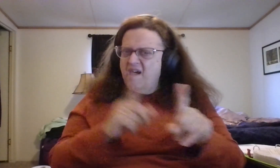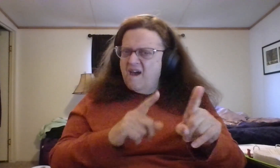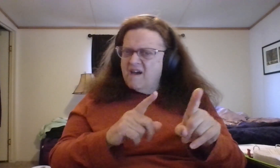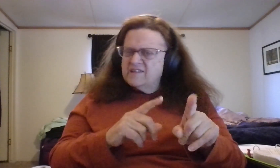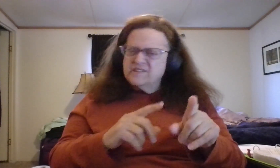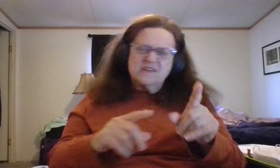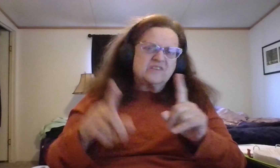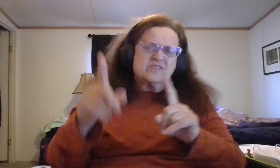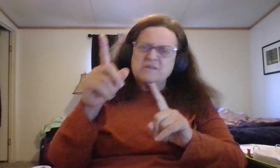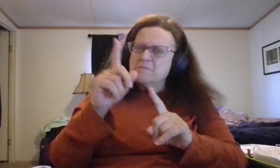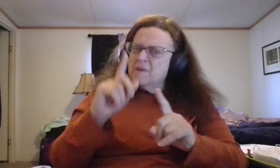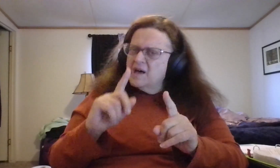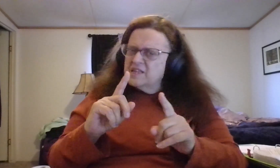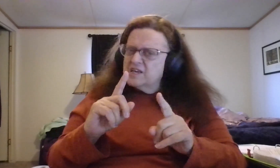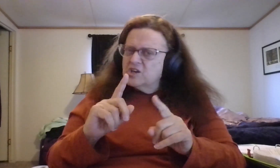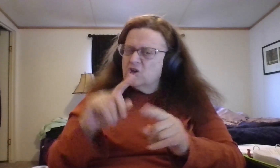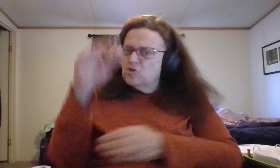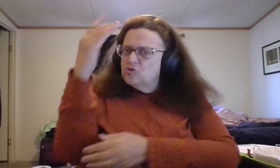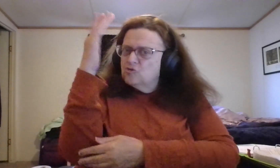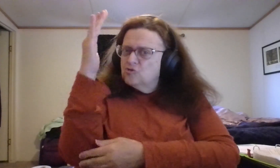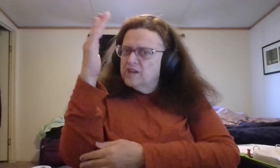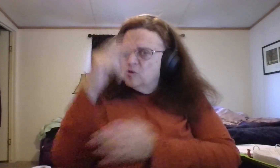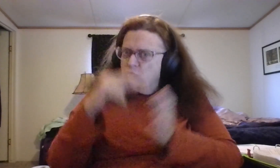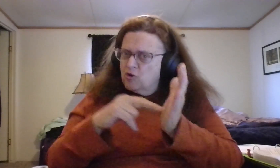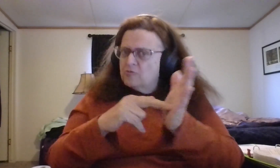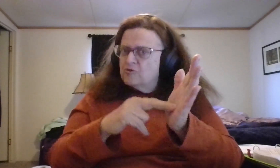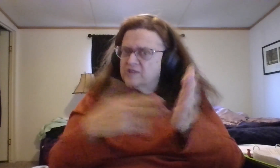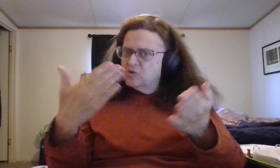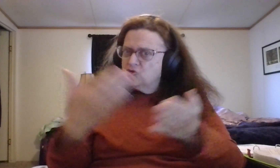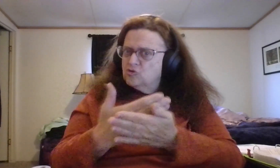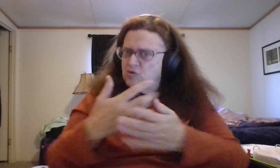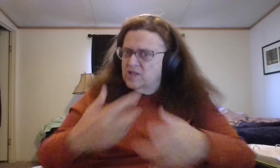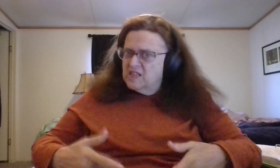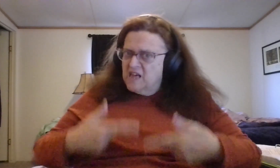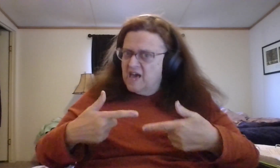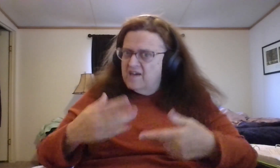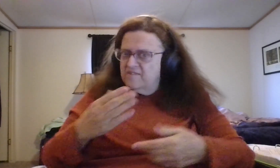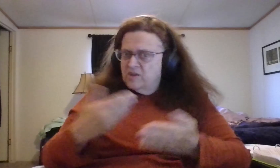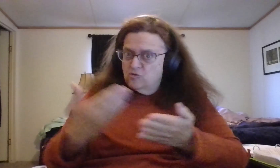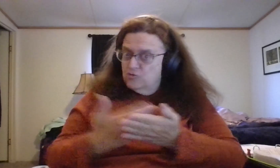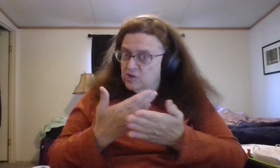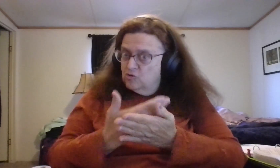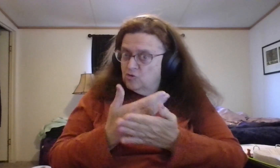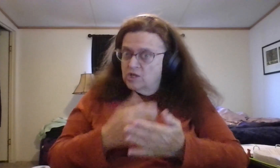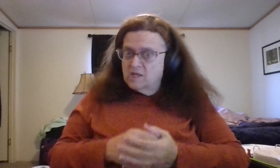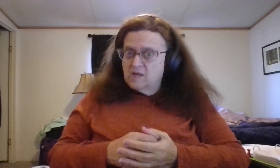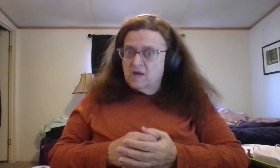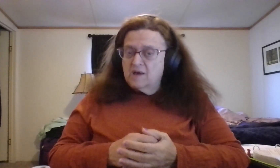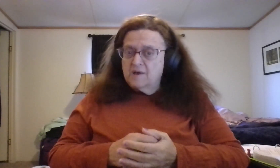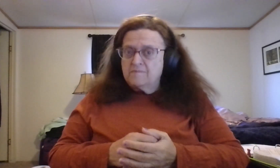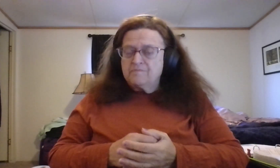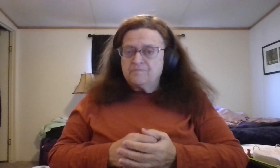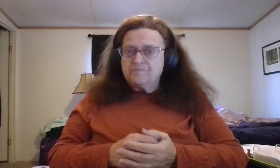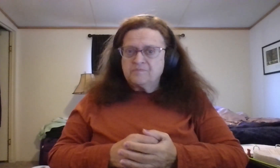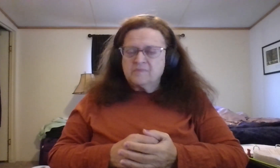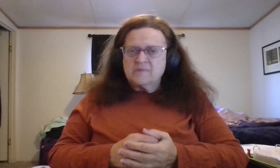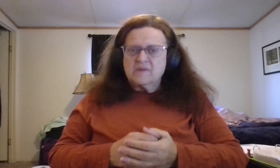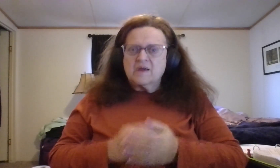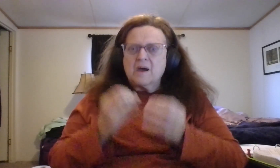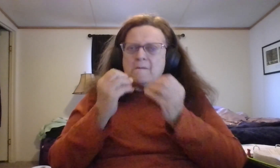symbolic tree representing new life and renewal. A blossom is the